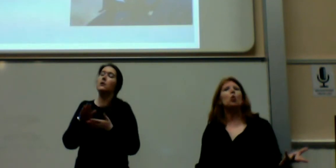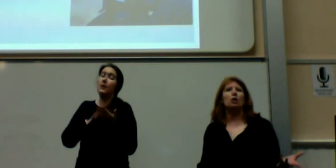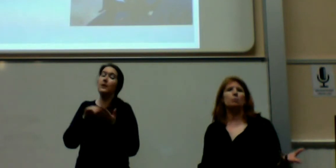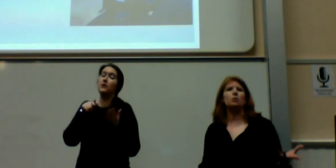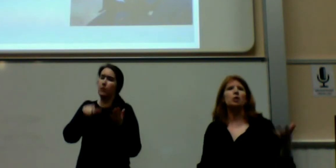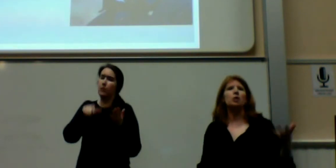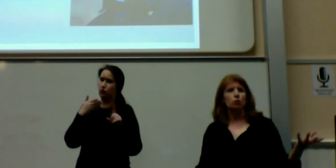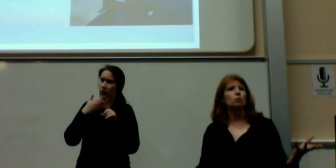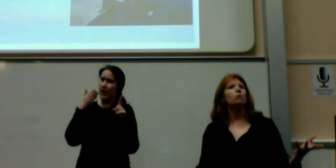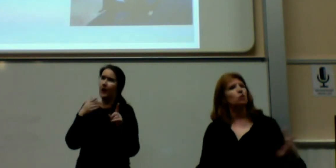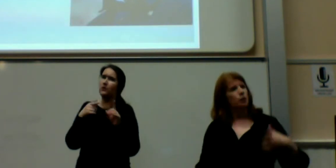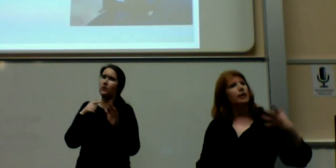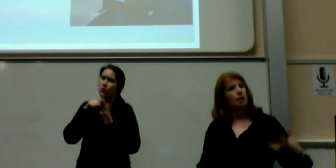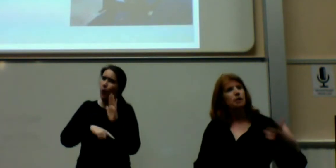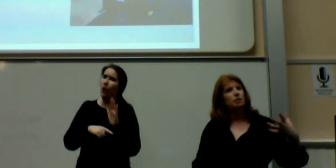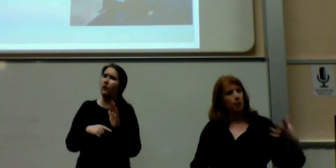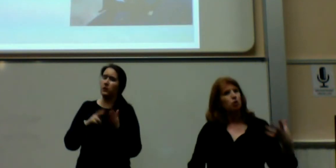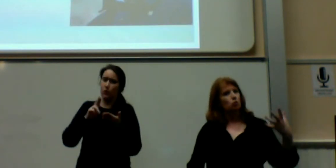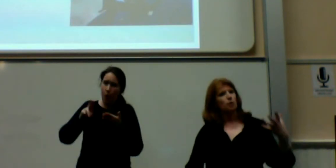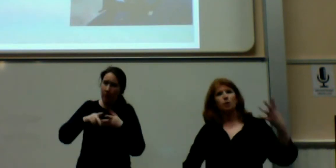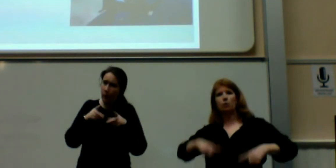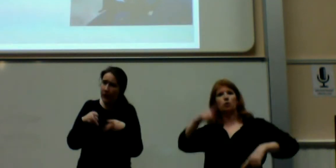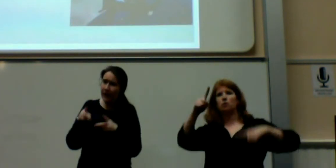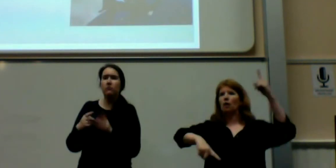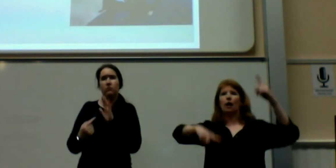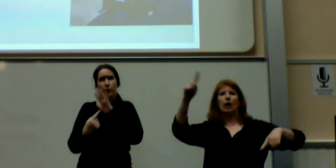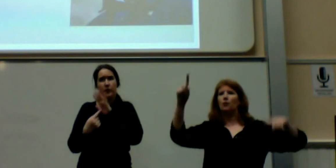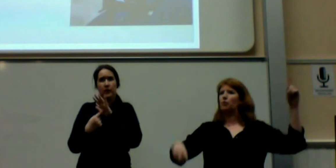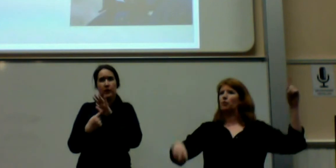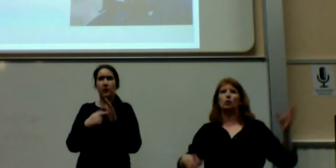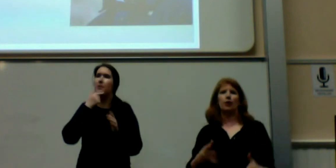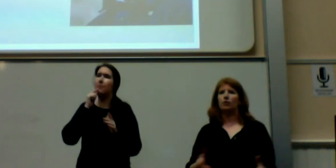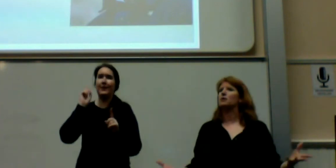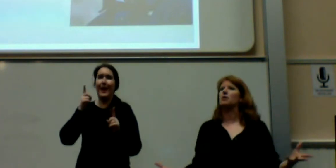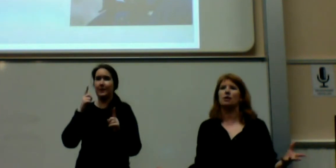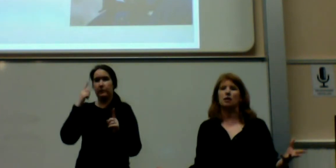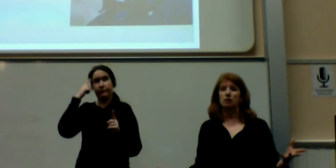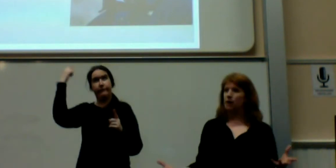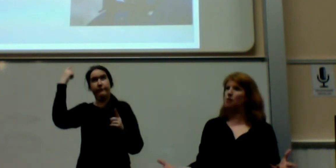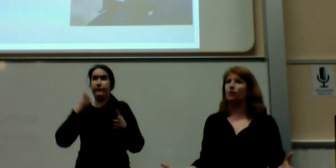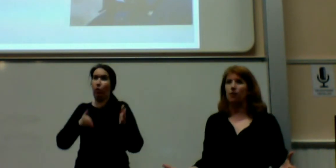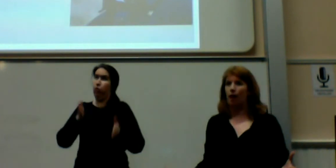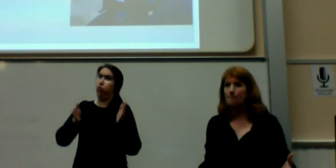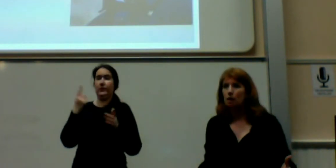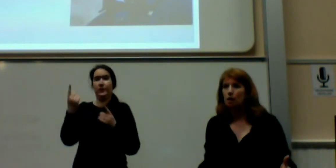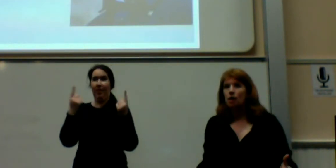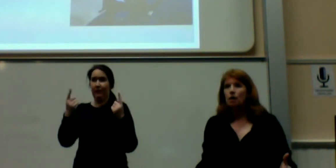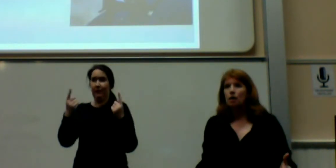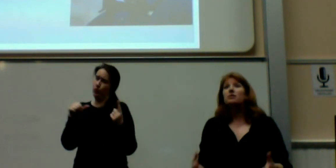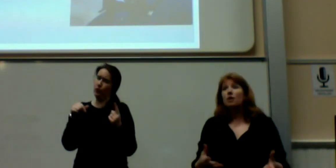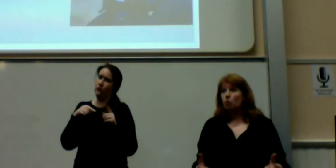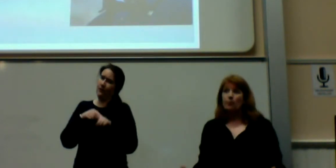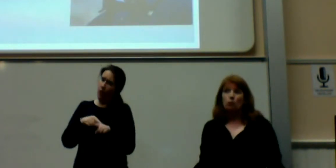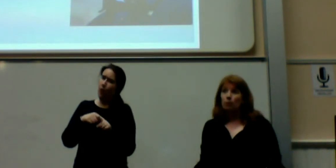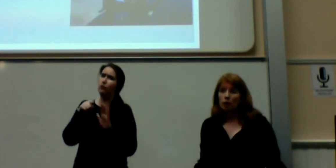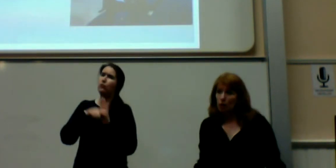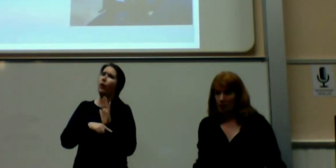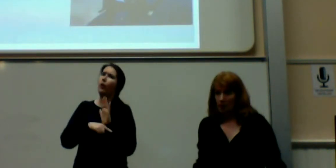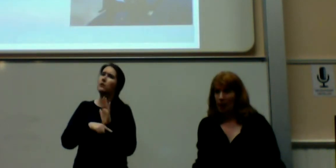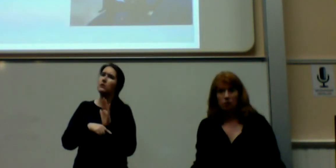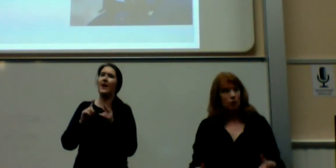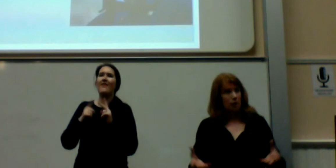need norms, we need rules, we need to make sure that people just are not out there doing whatever it is they think is best for them, because other people will be